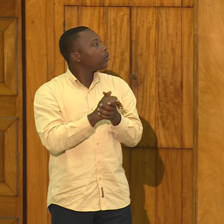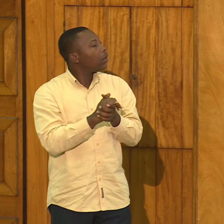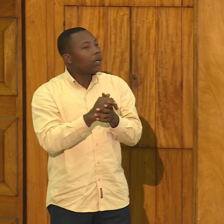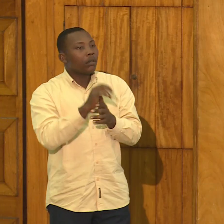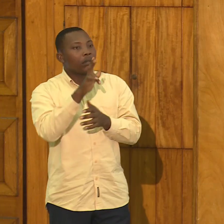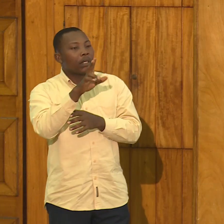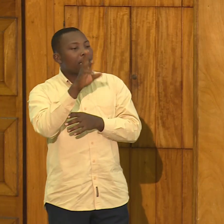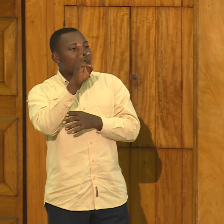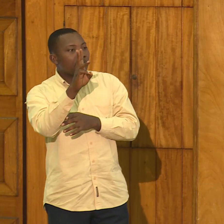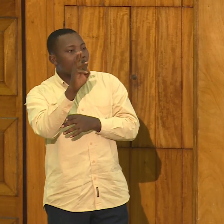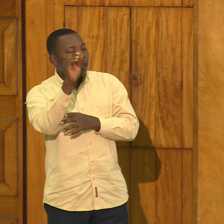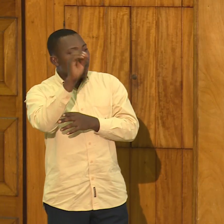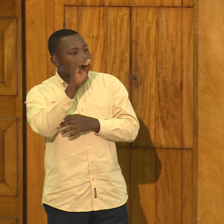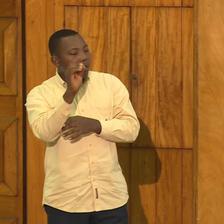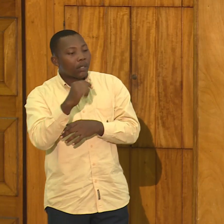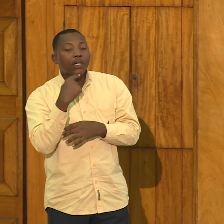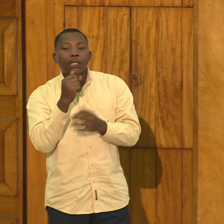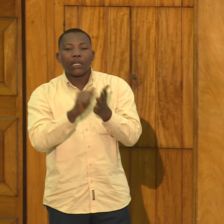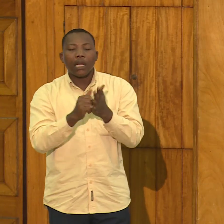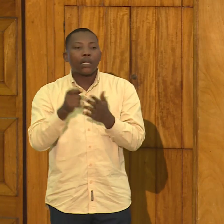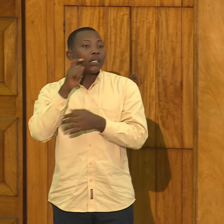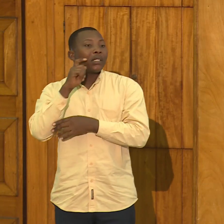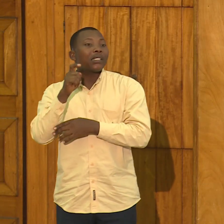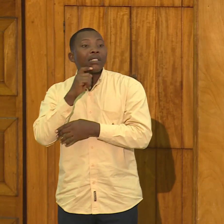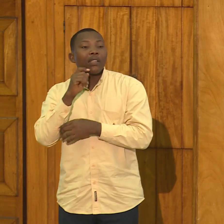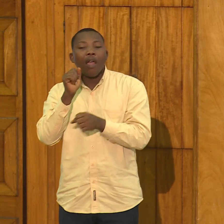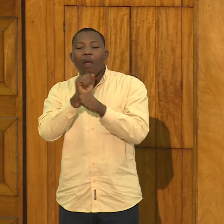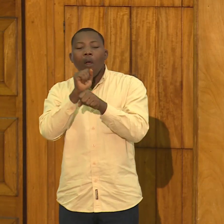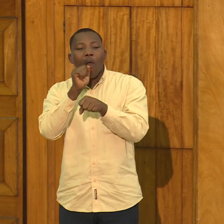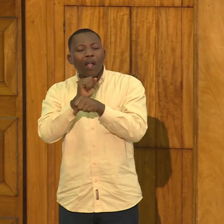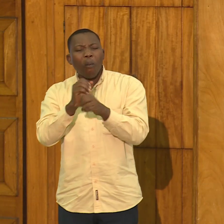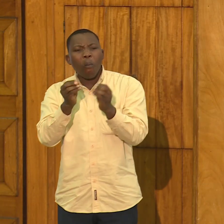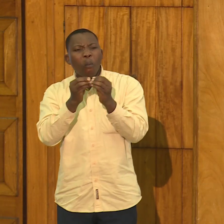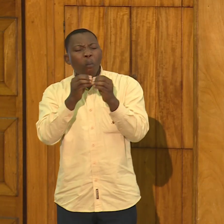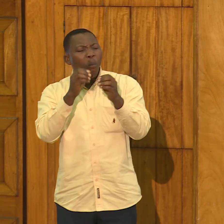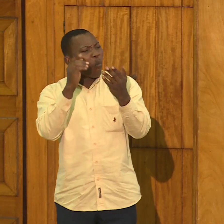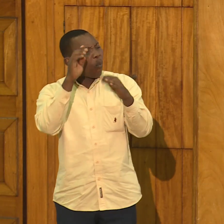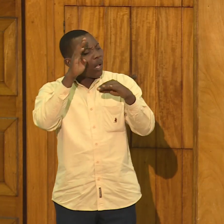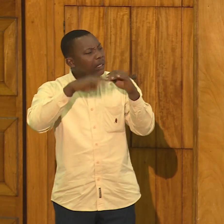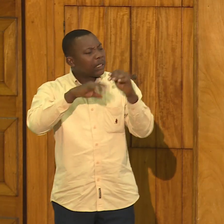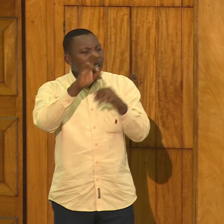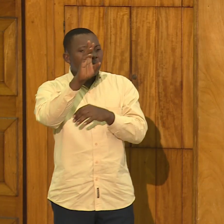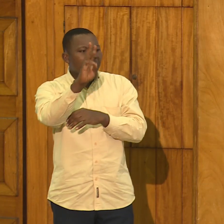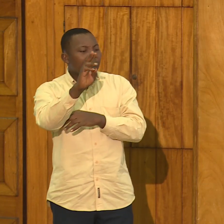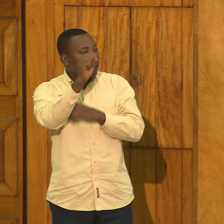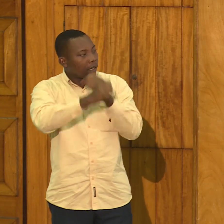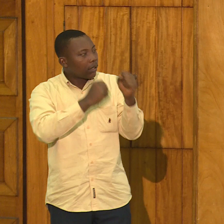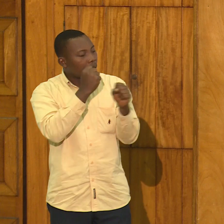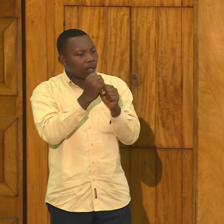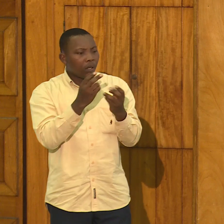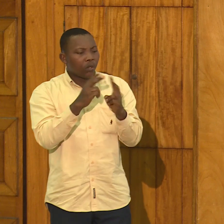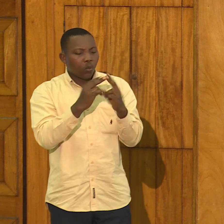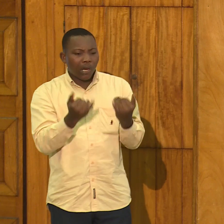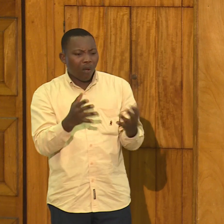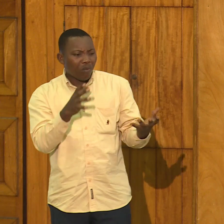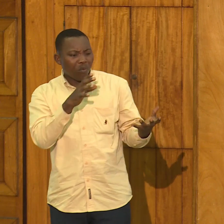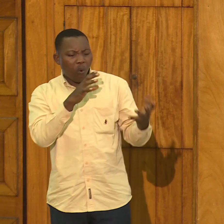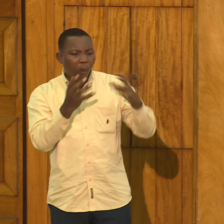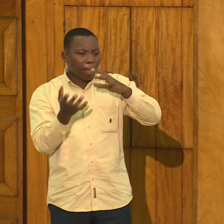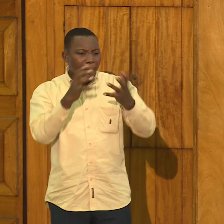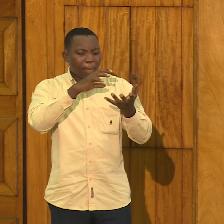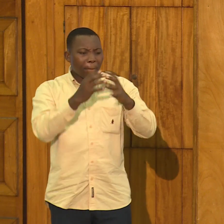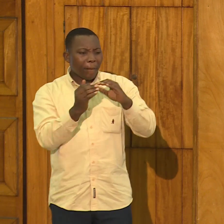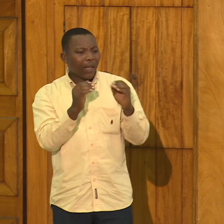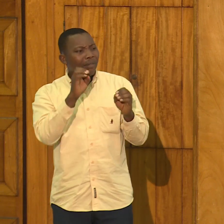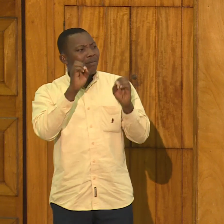36.1% stated that they had been in sex work for more than 6 years. And then when we compared education levels, we found